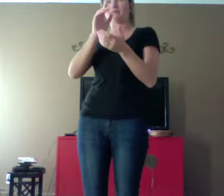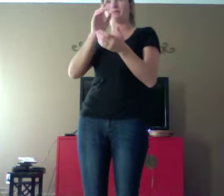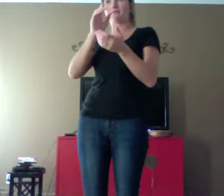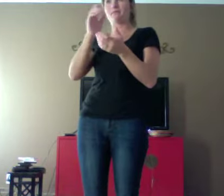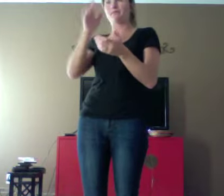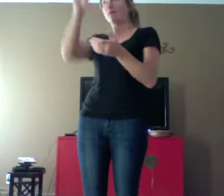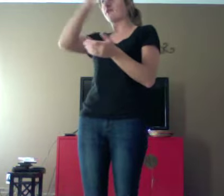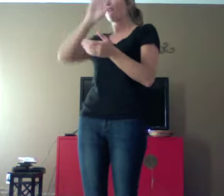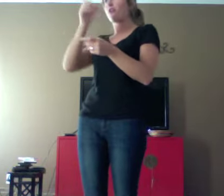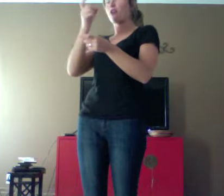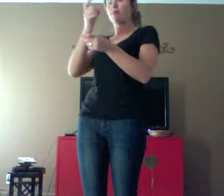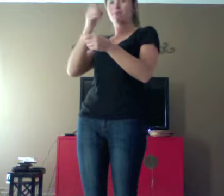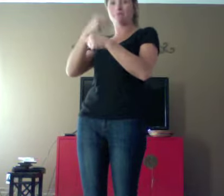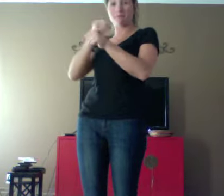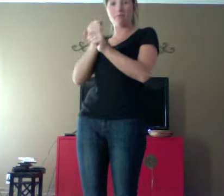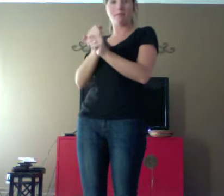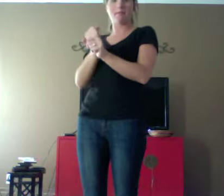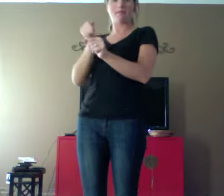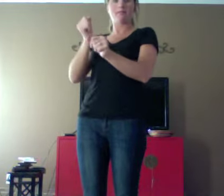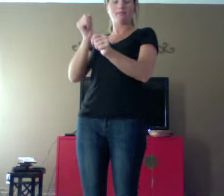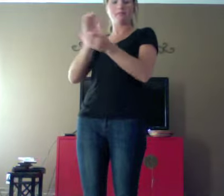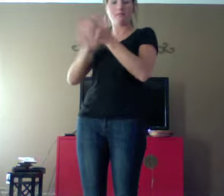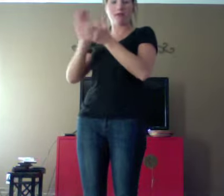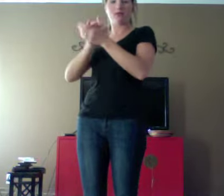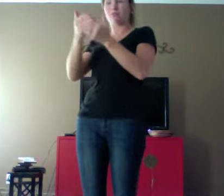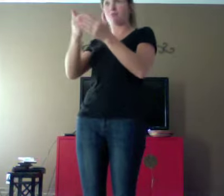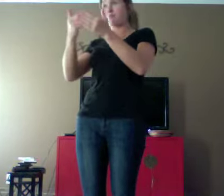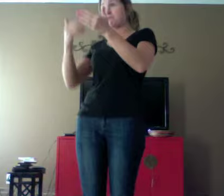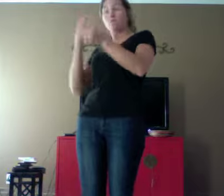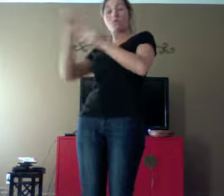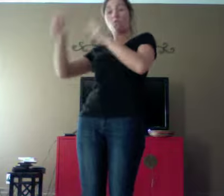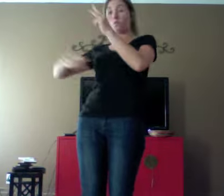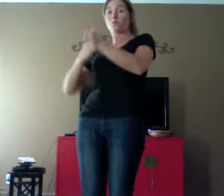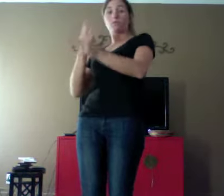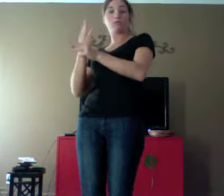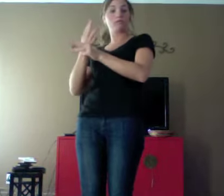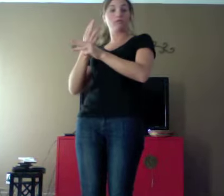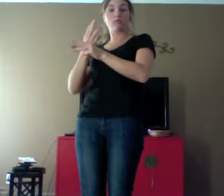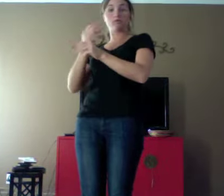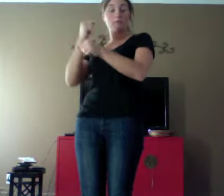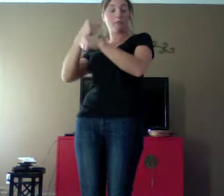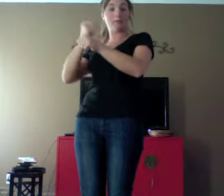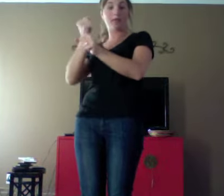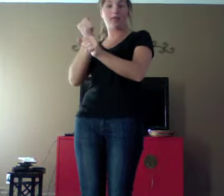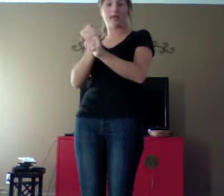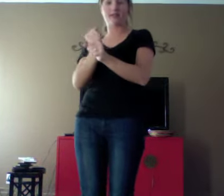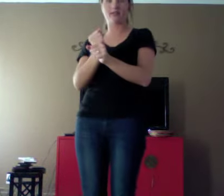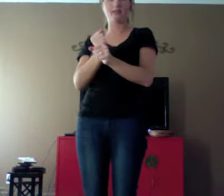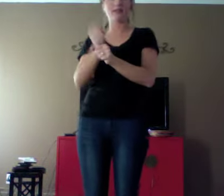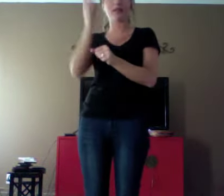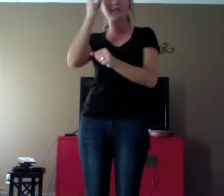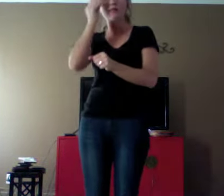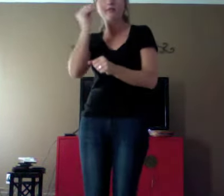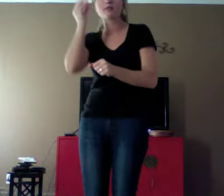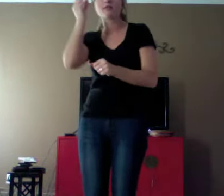created your marriage and you and your wife and your husband and your children in the foreknowledge of God. And I believe